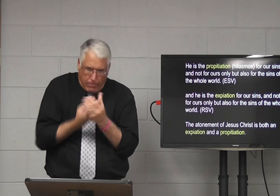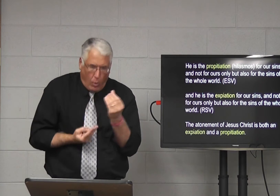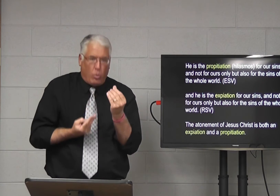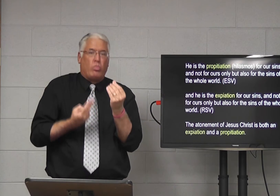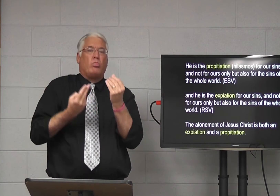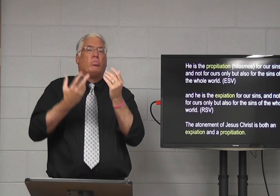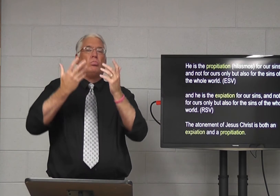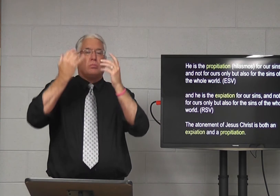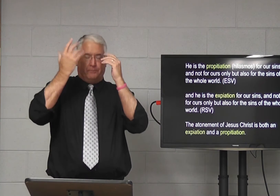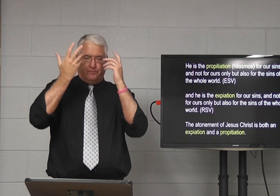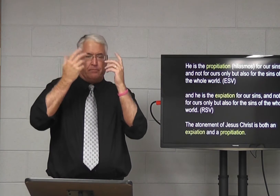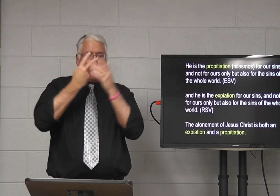That both